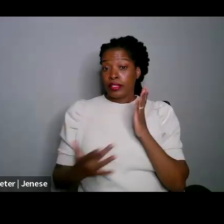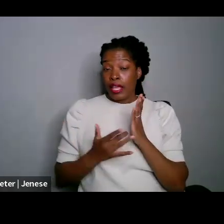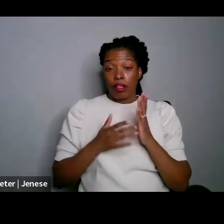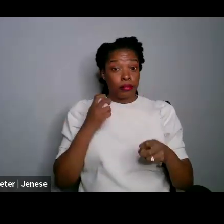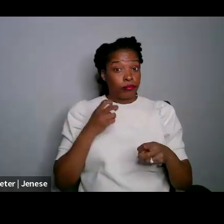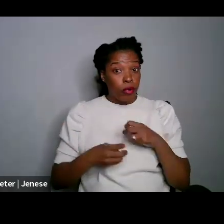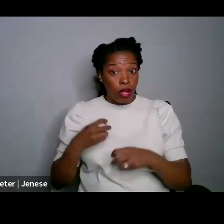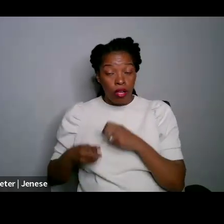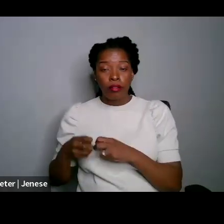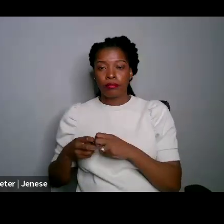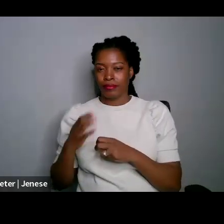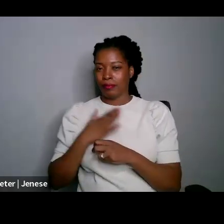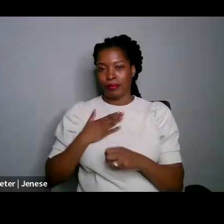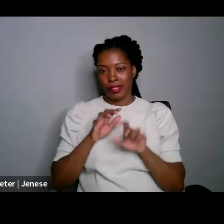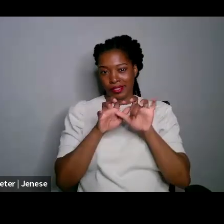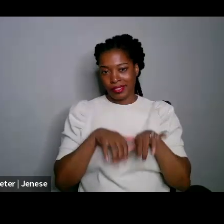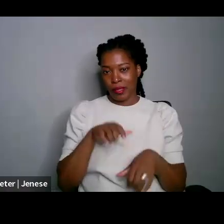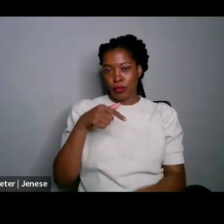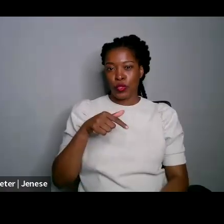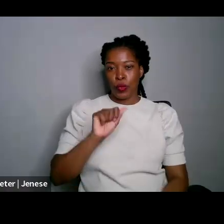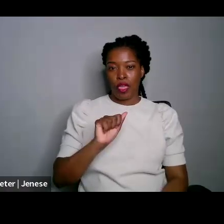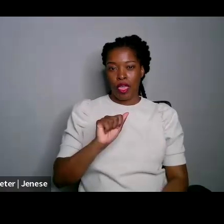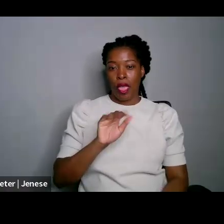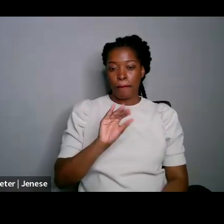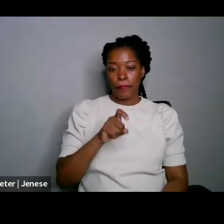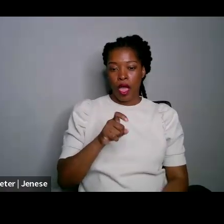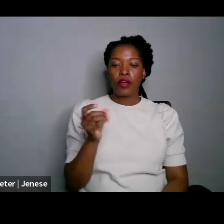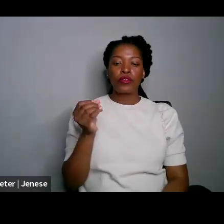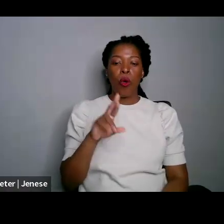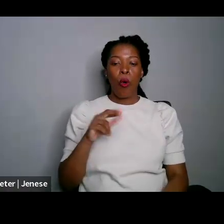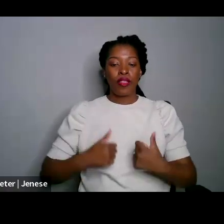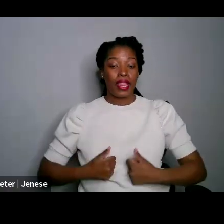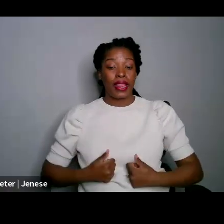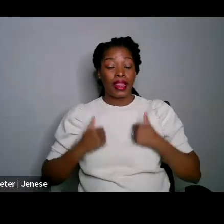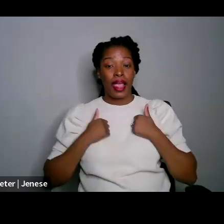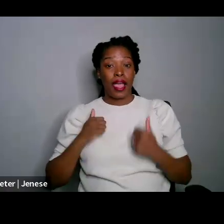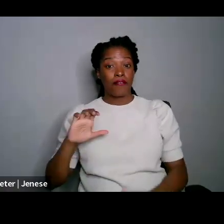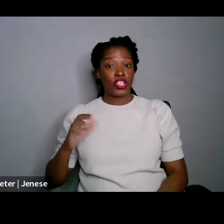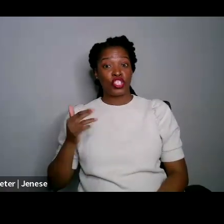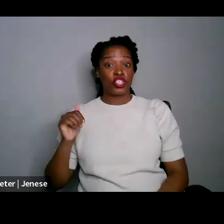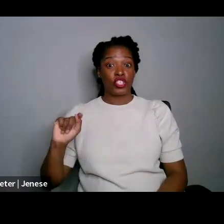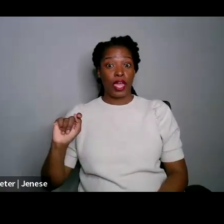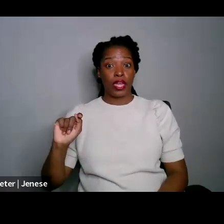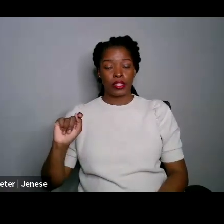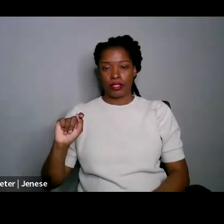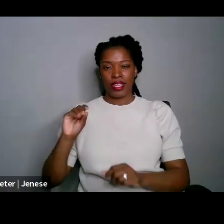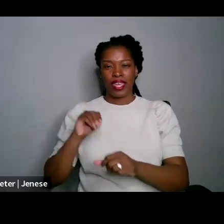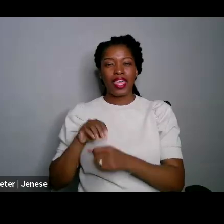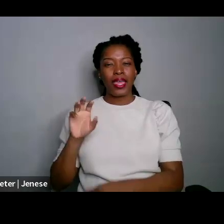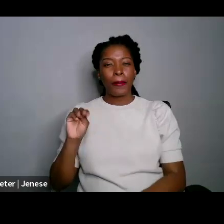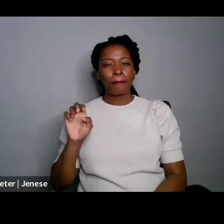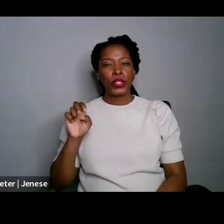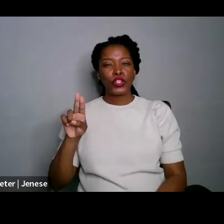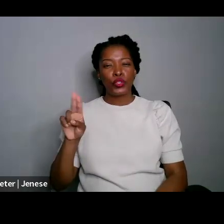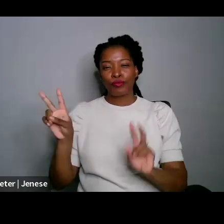that into the Q&A box or the live chat button on the menu bar where it says technical support.